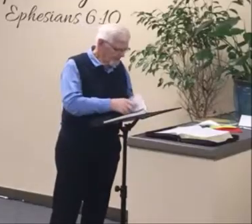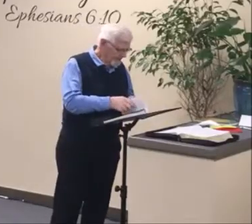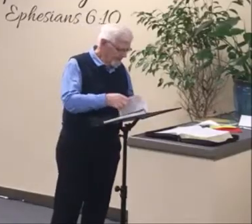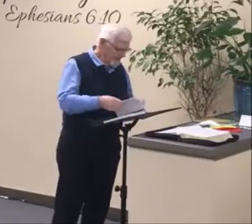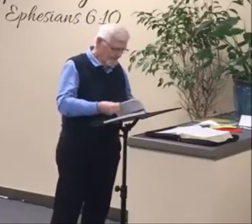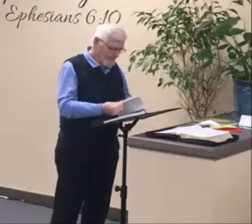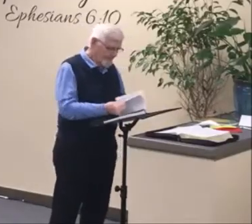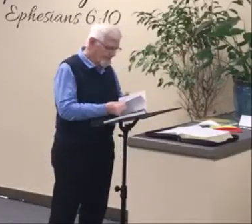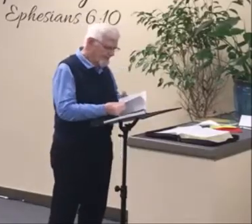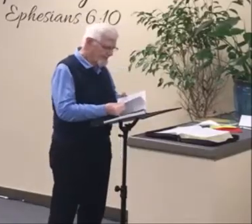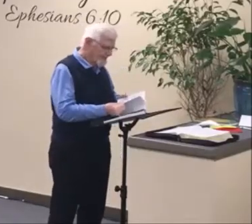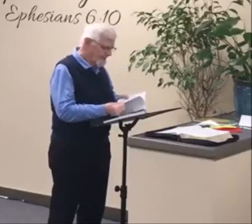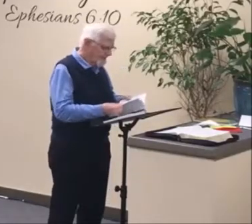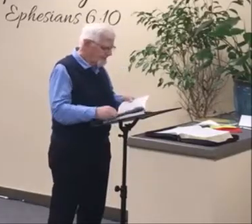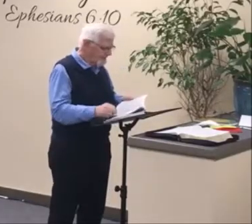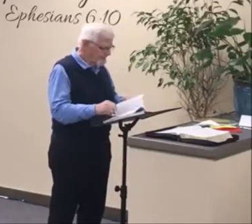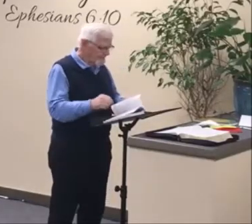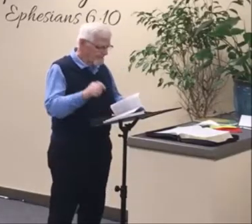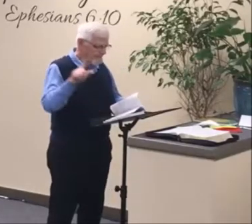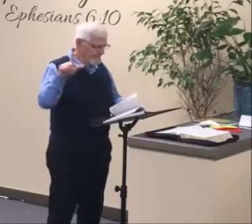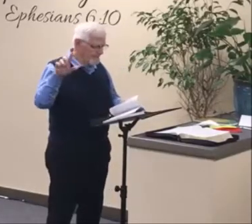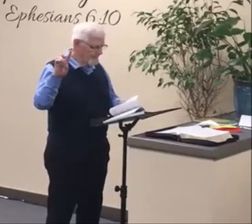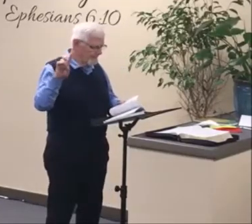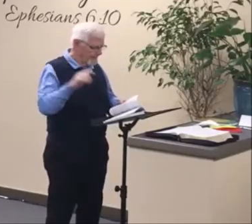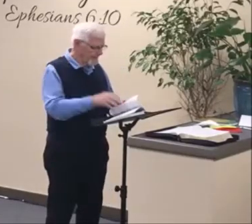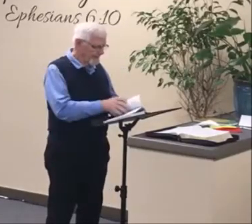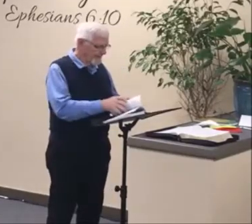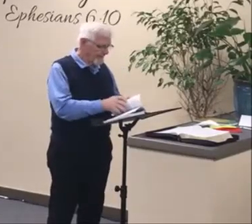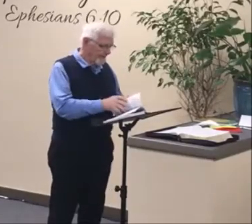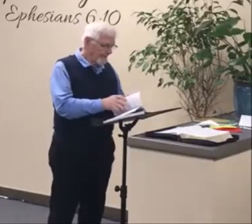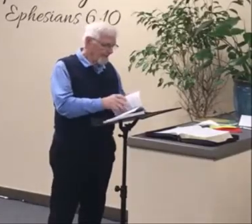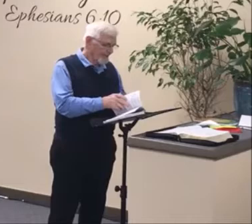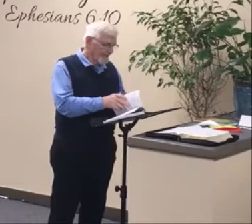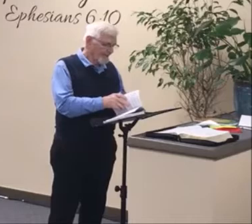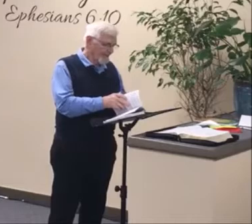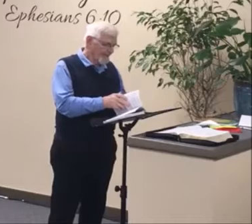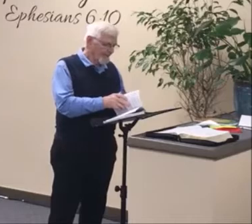27 in the blue songbook. Number 27.